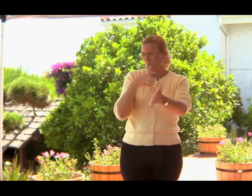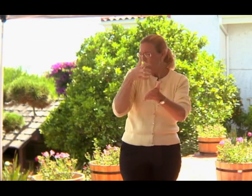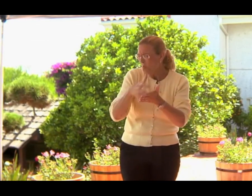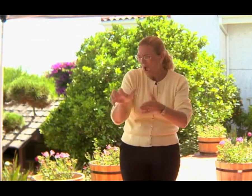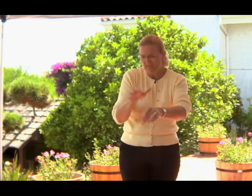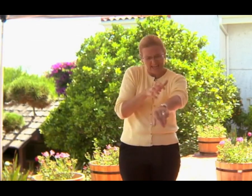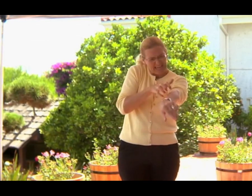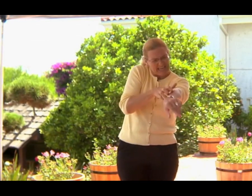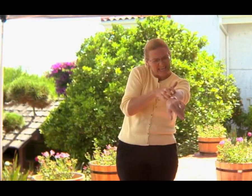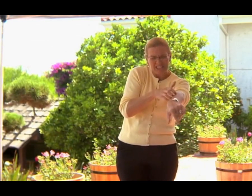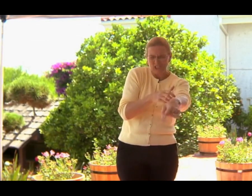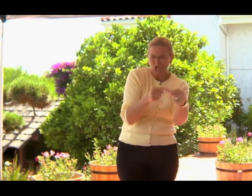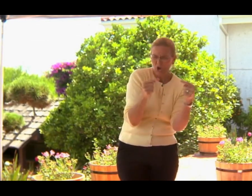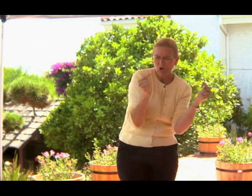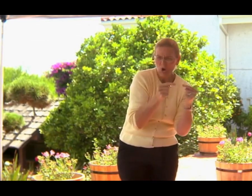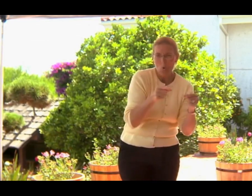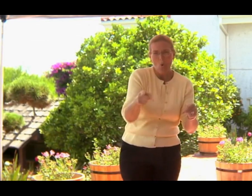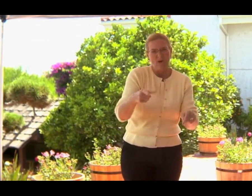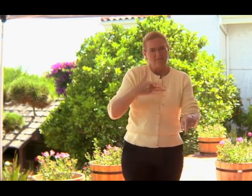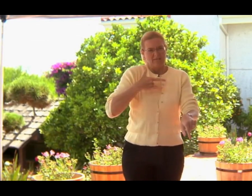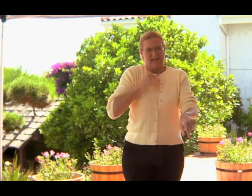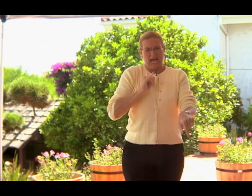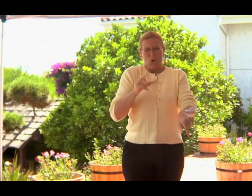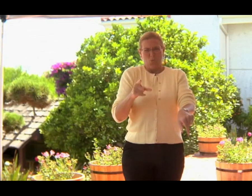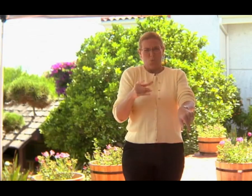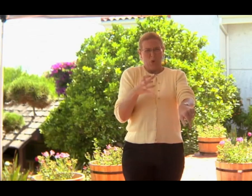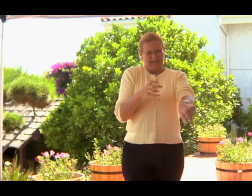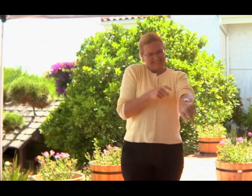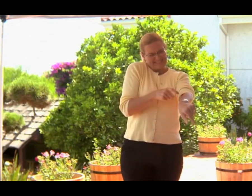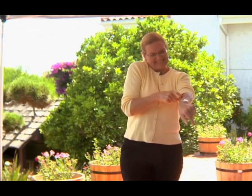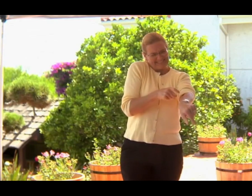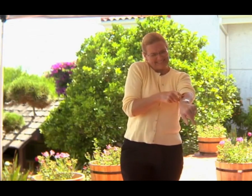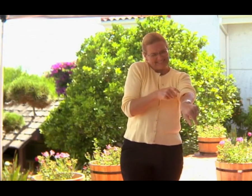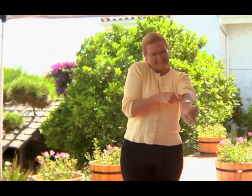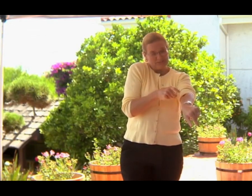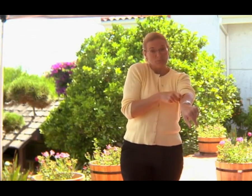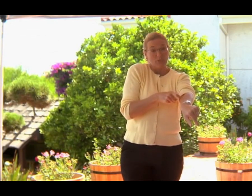You may feel like you want to pick them off because they are so rough and may itch or hurt.